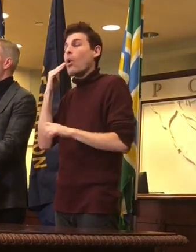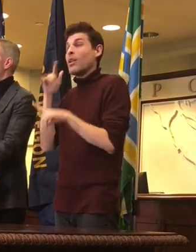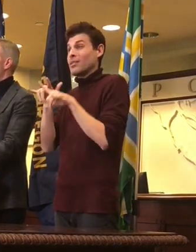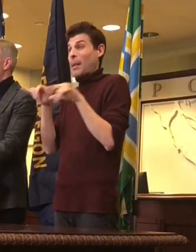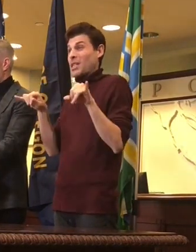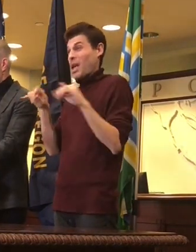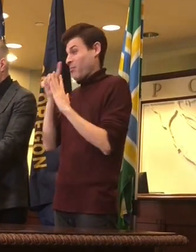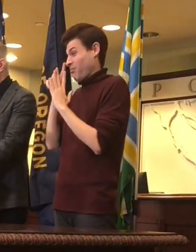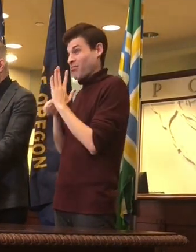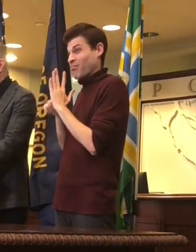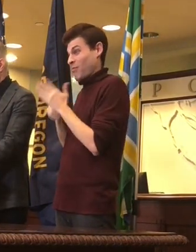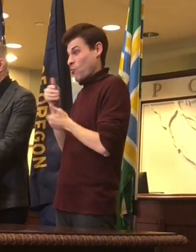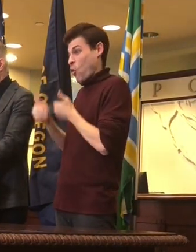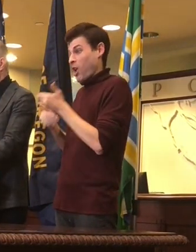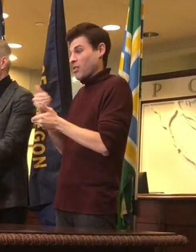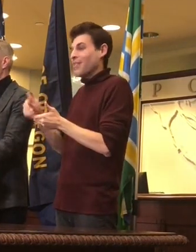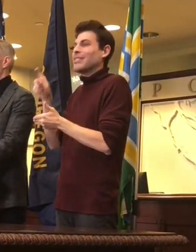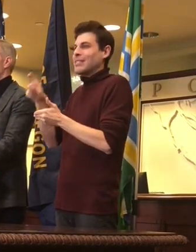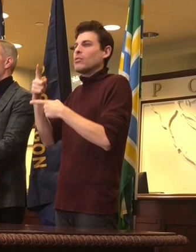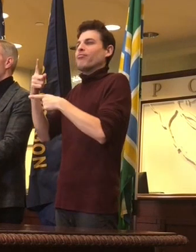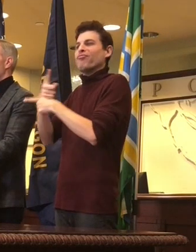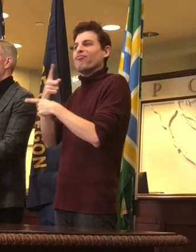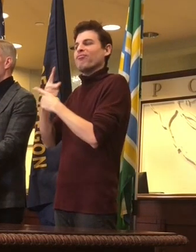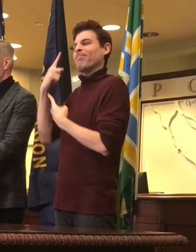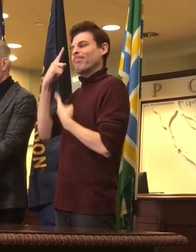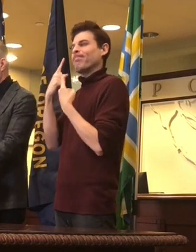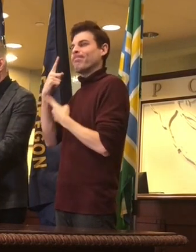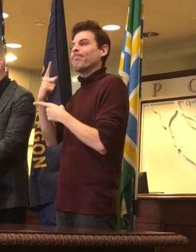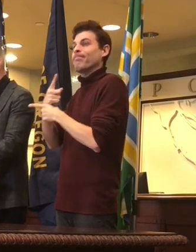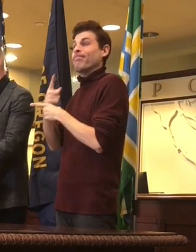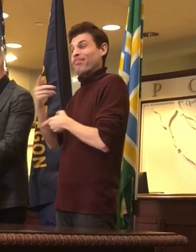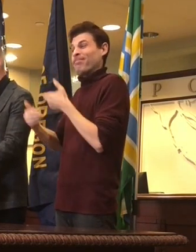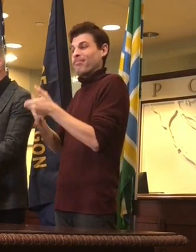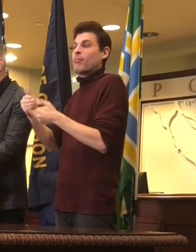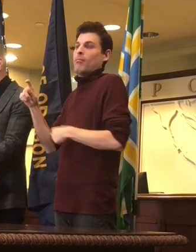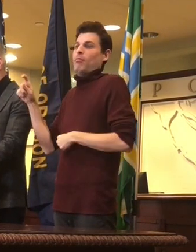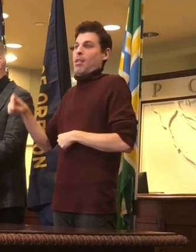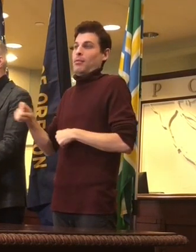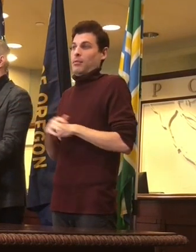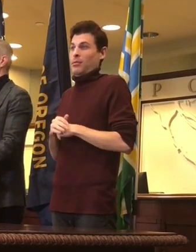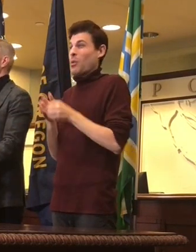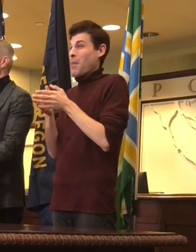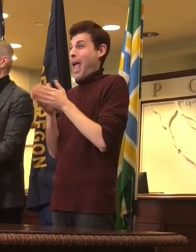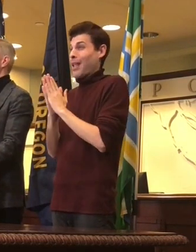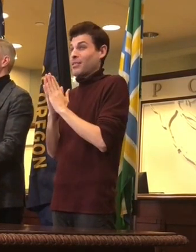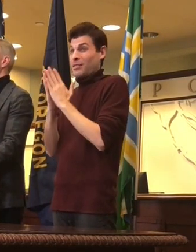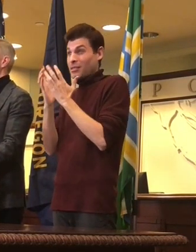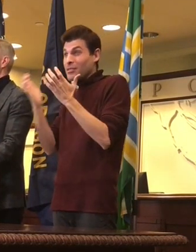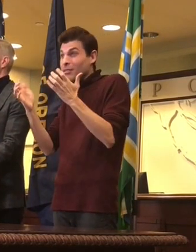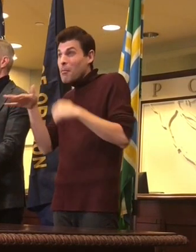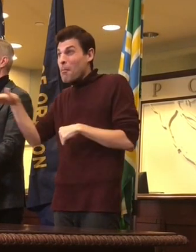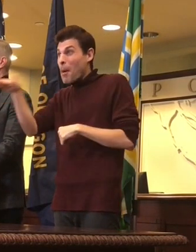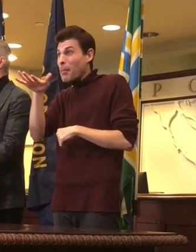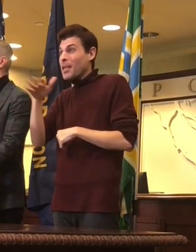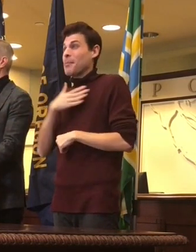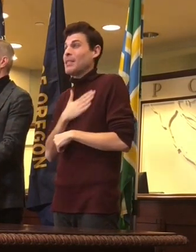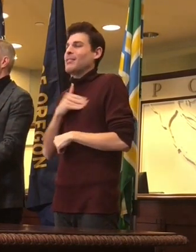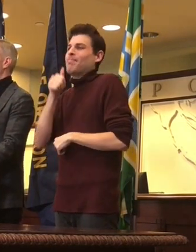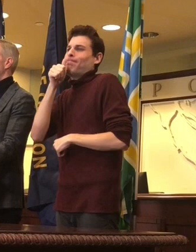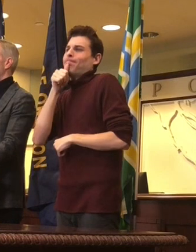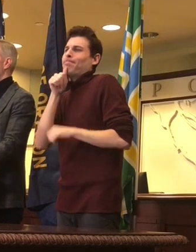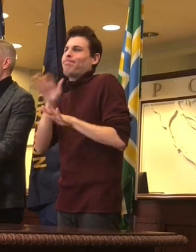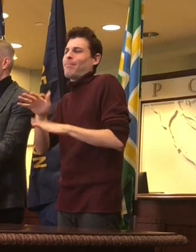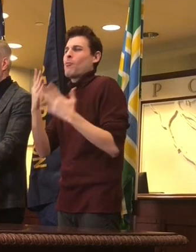that this process be able to unfold in a thoughtful and thorough manner. I'm asking the public for patience while we wait